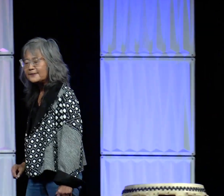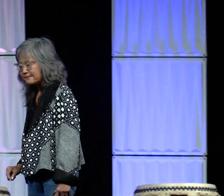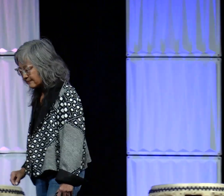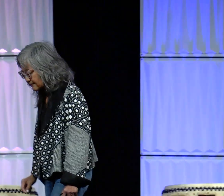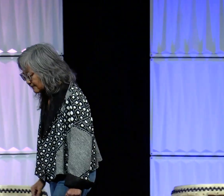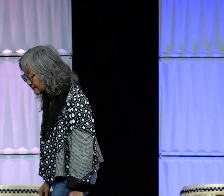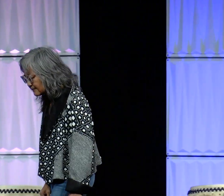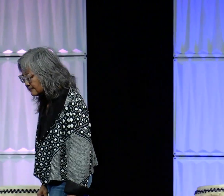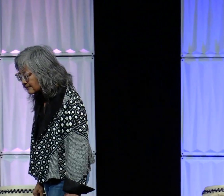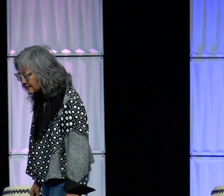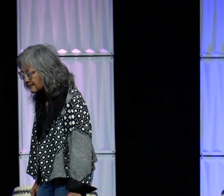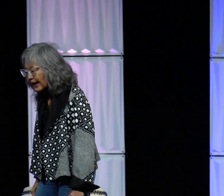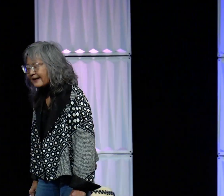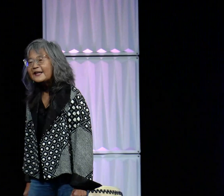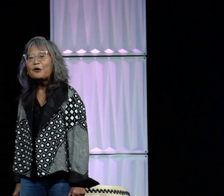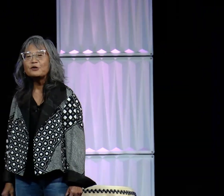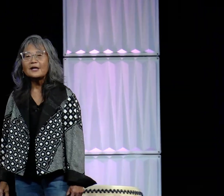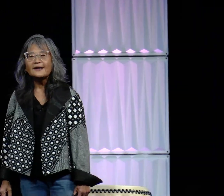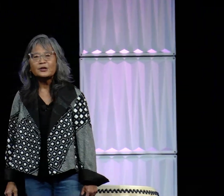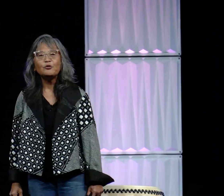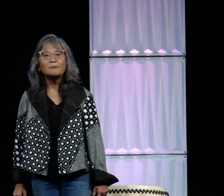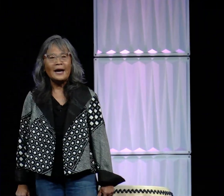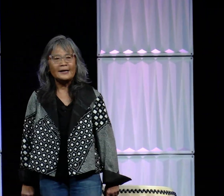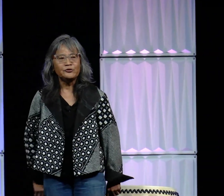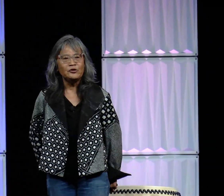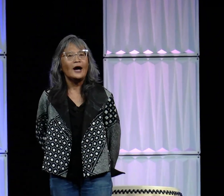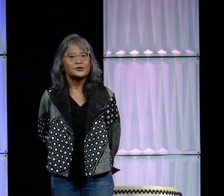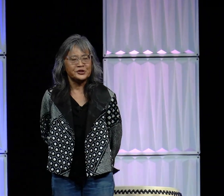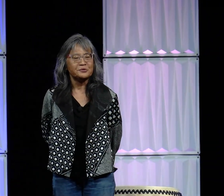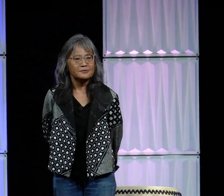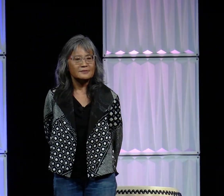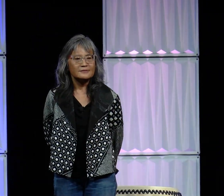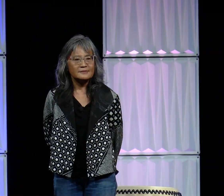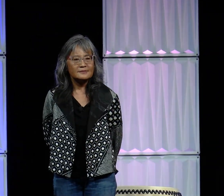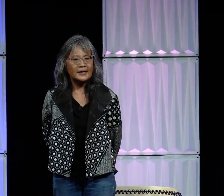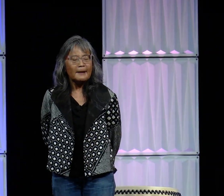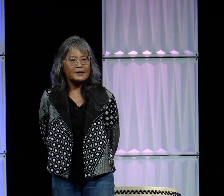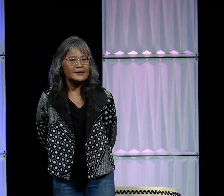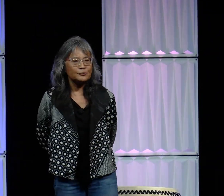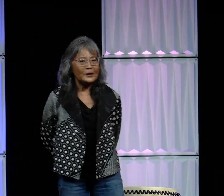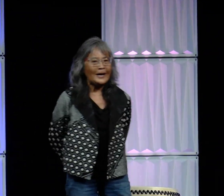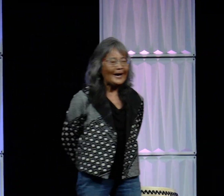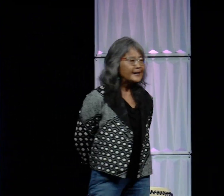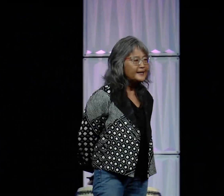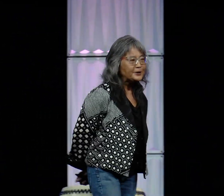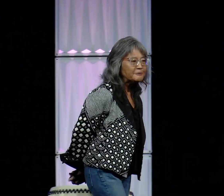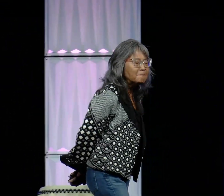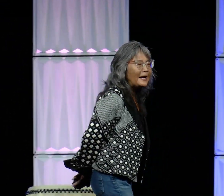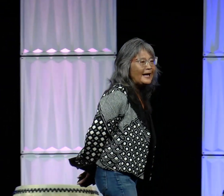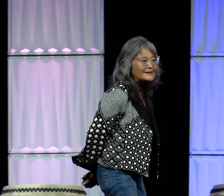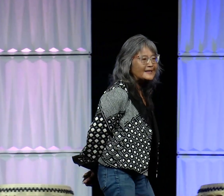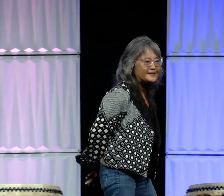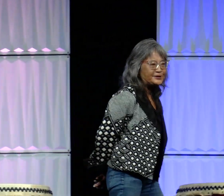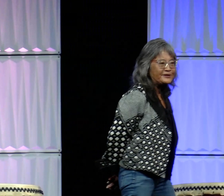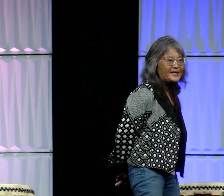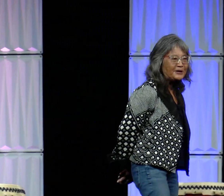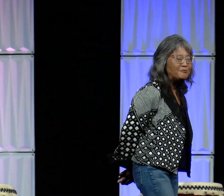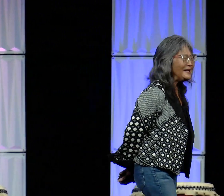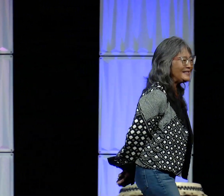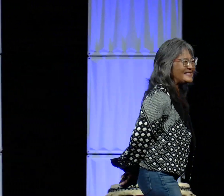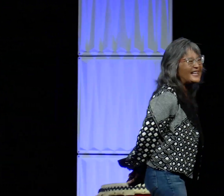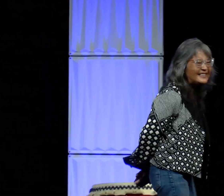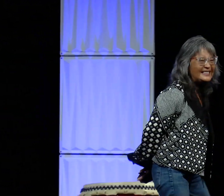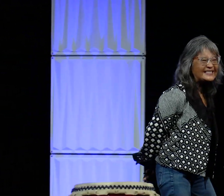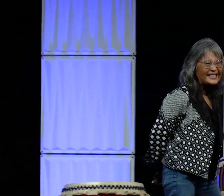colonization. Then I realized, who am I not to? Because when I heal, my ancestors heal,